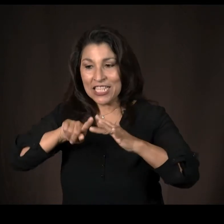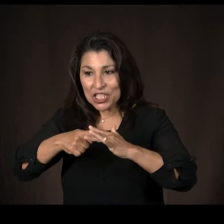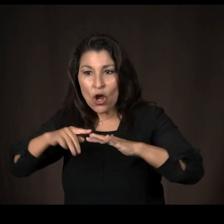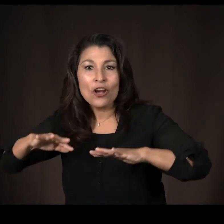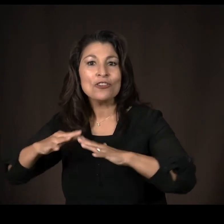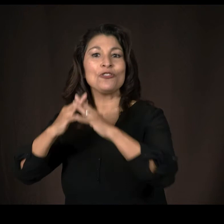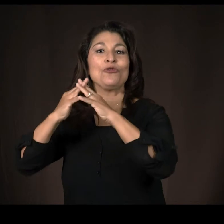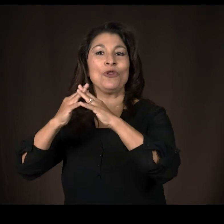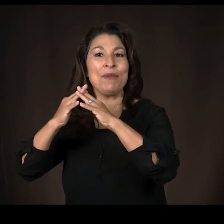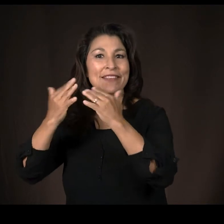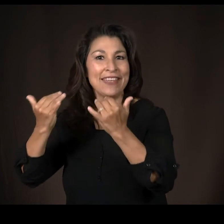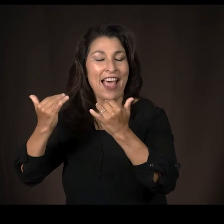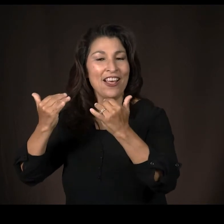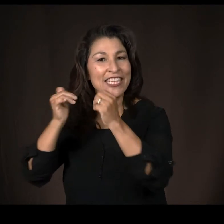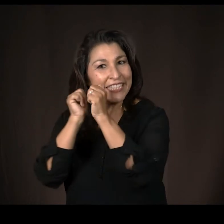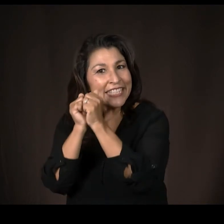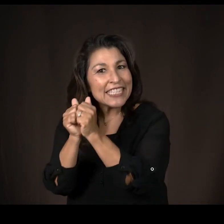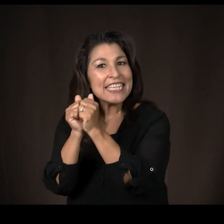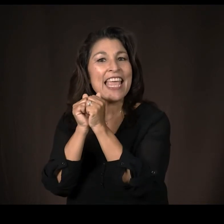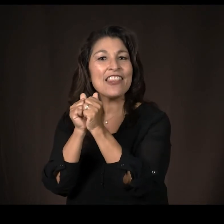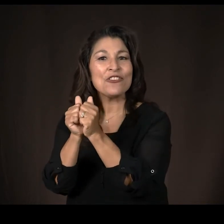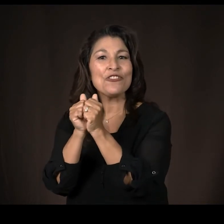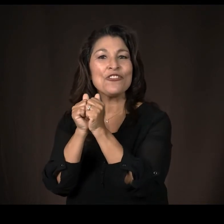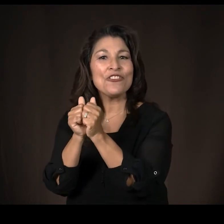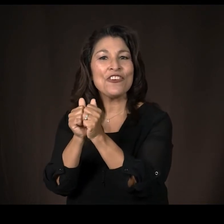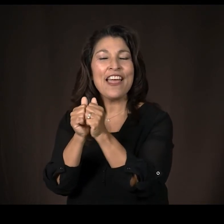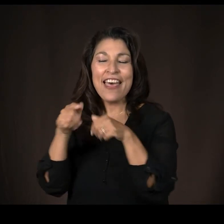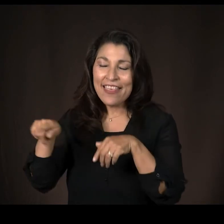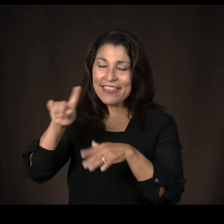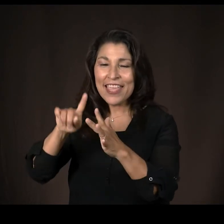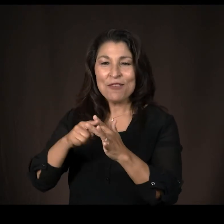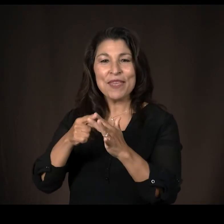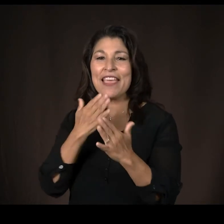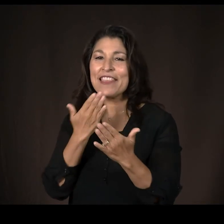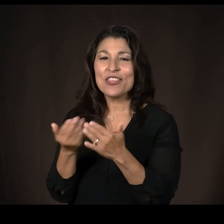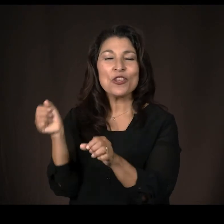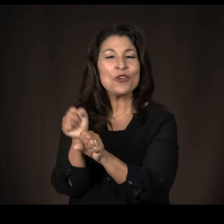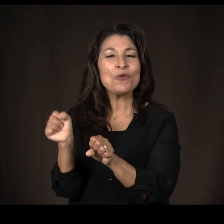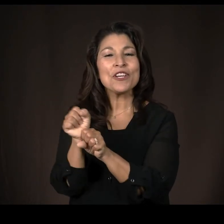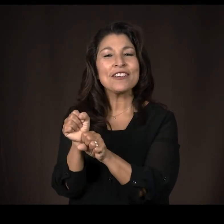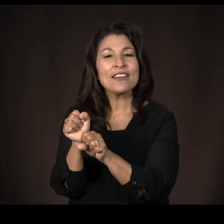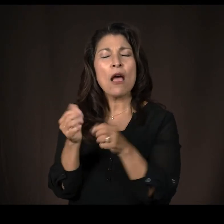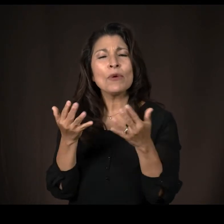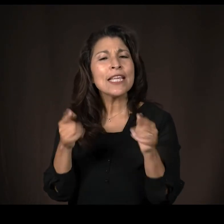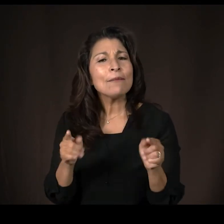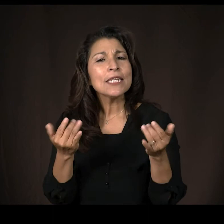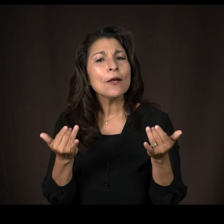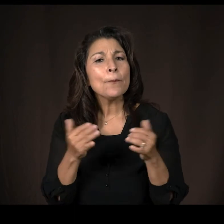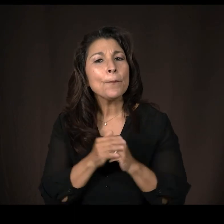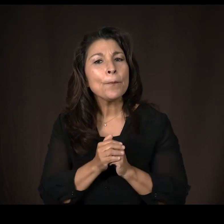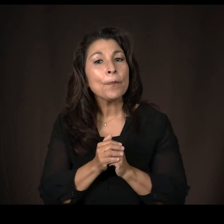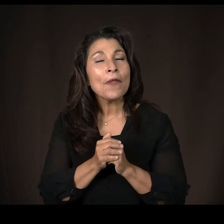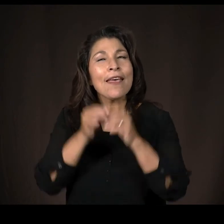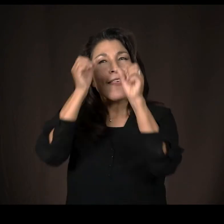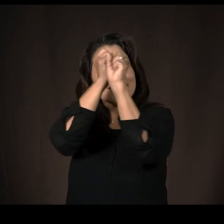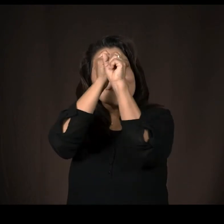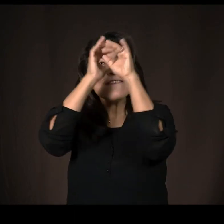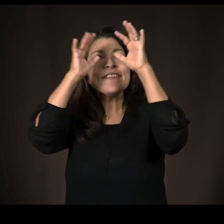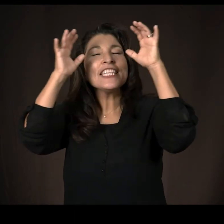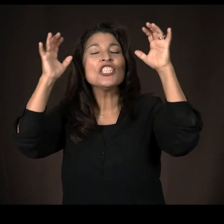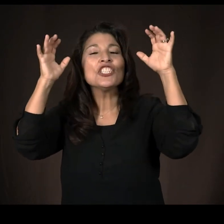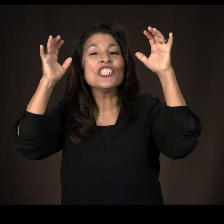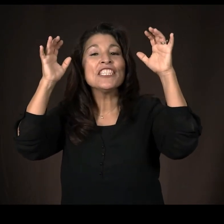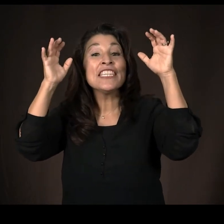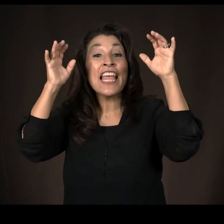now. So together, they began the good work. Now what's happening here? The vision is